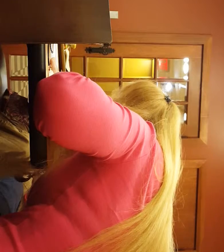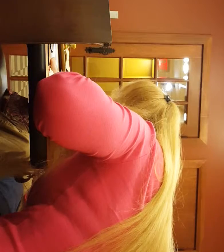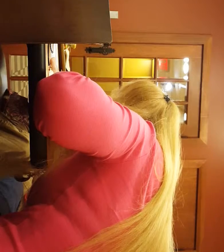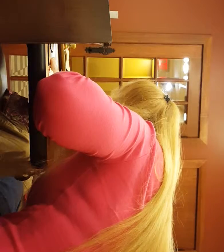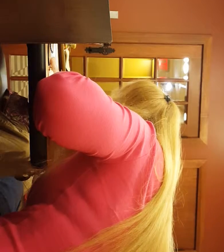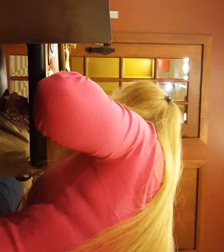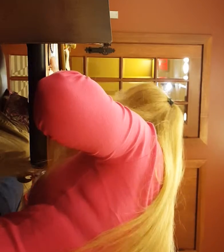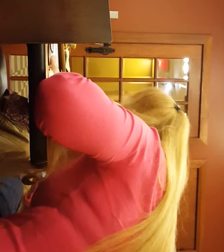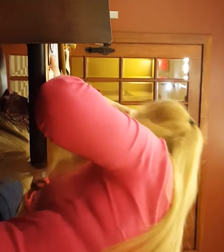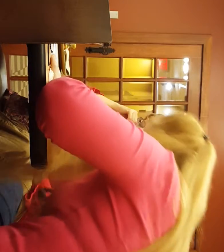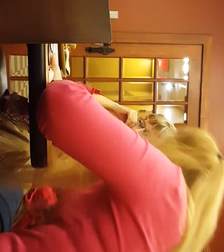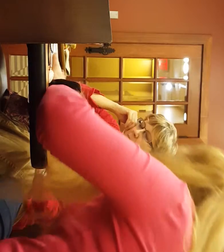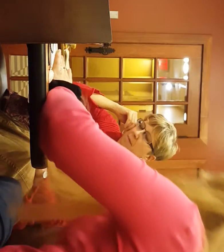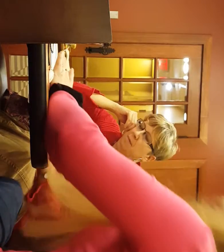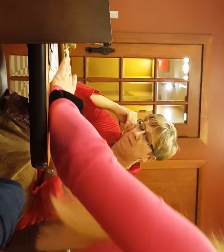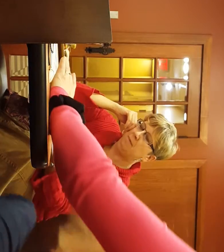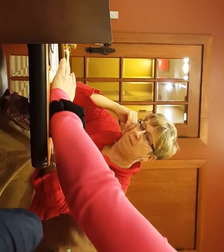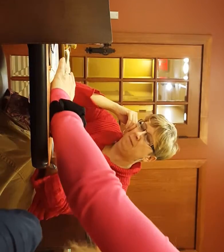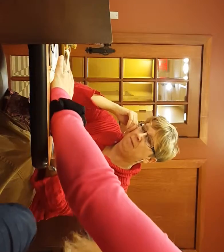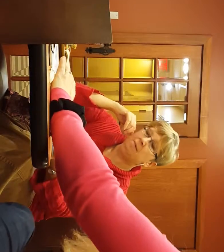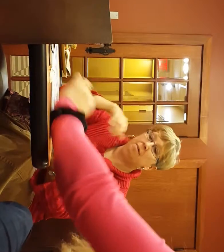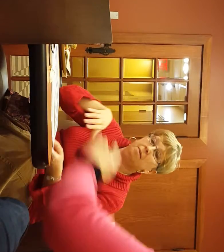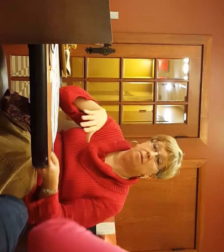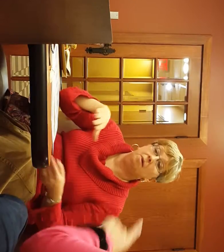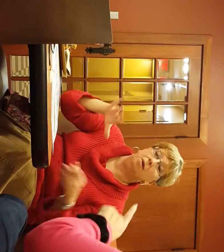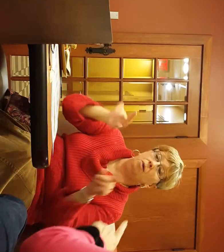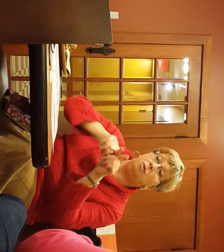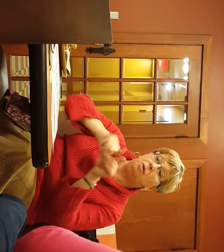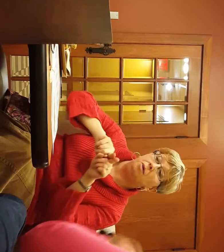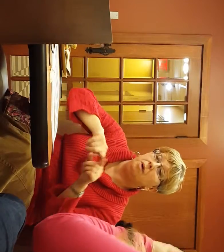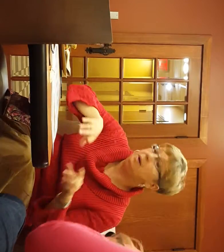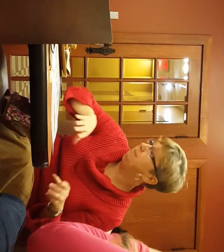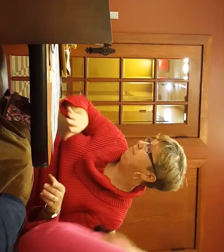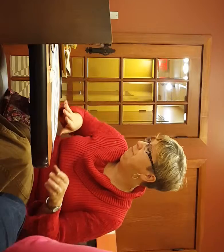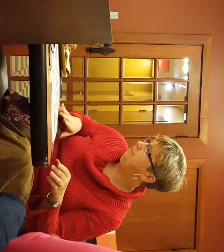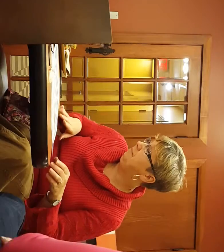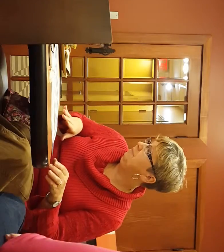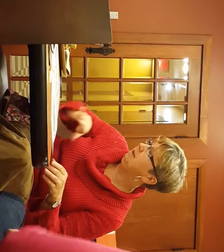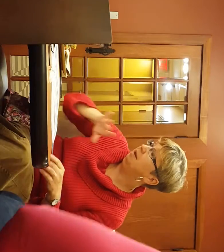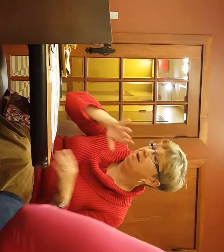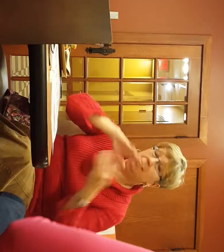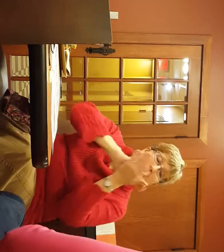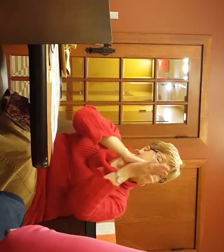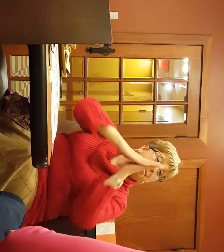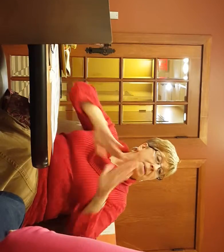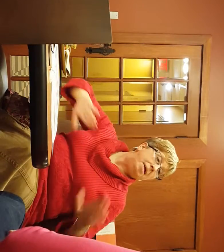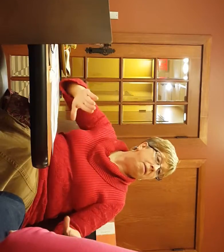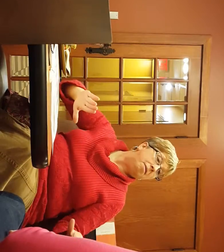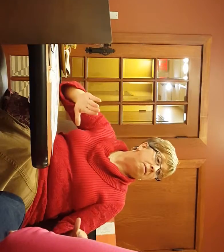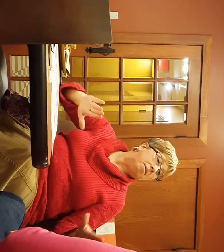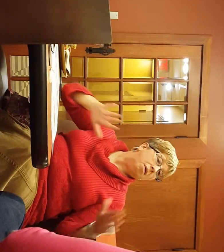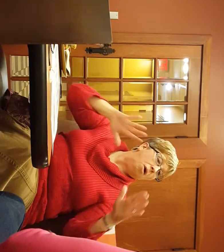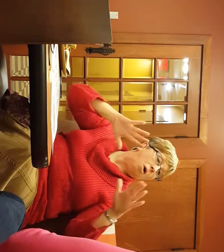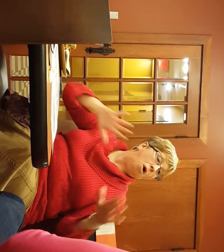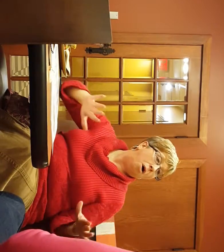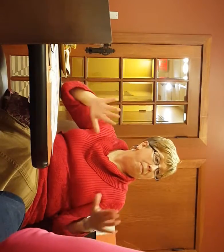anxiety. Well, now we say I diffuse peace and calming to create a refreshing and relaxing atmosphere. Or let's see, another one that's in the